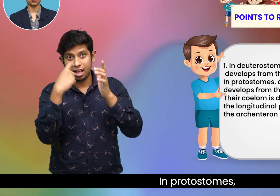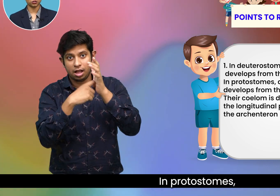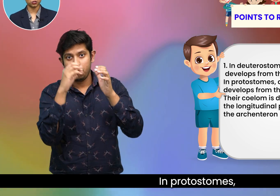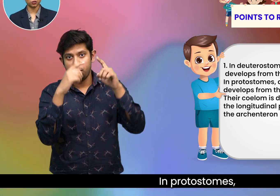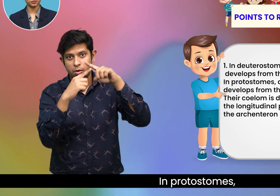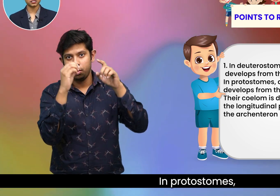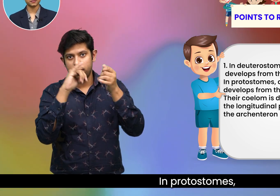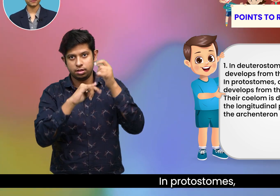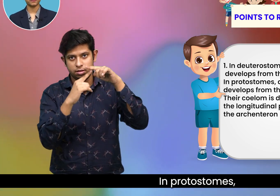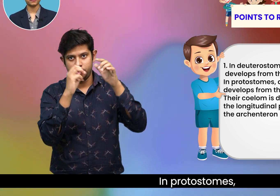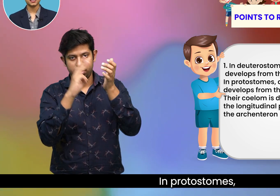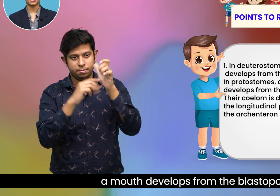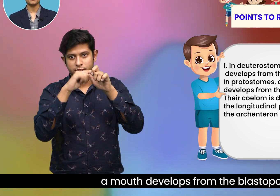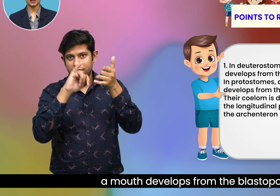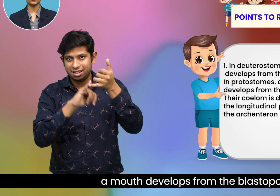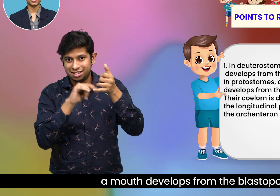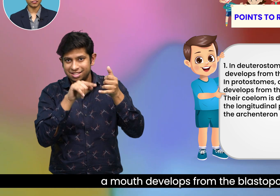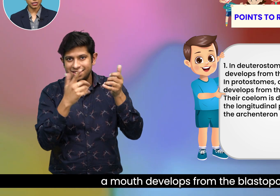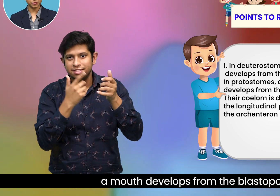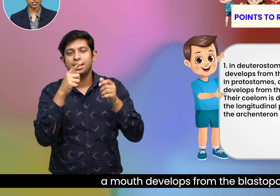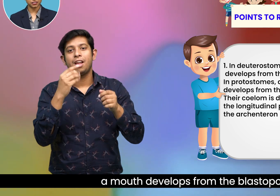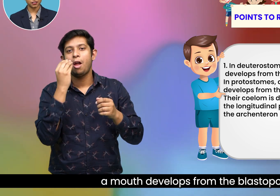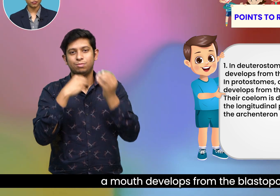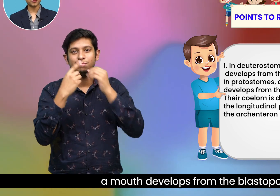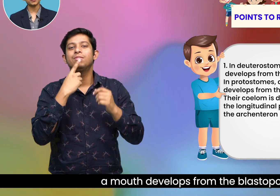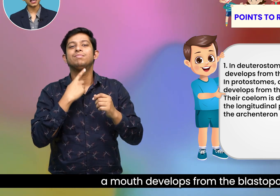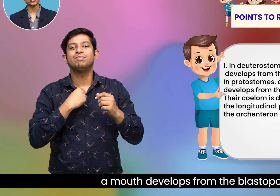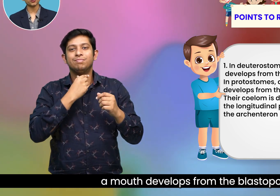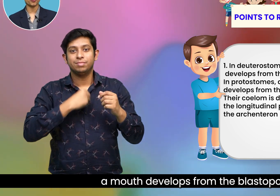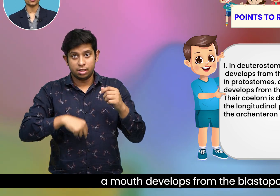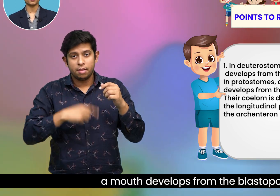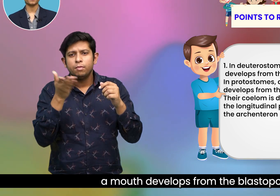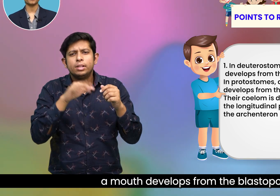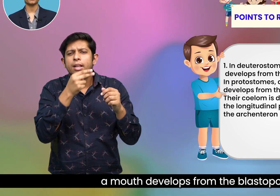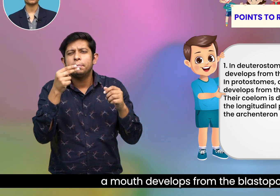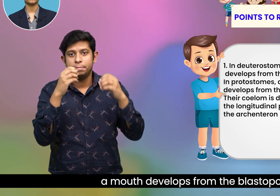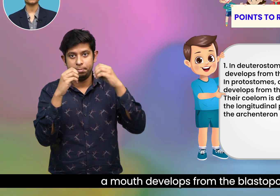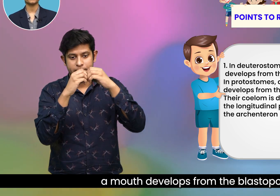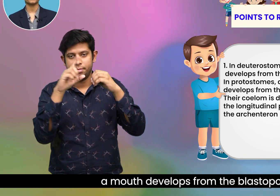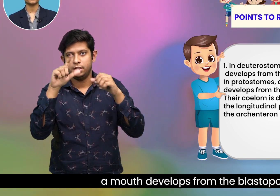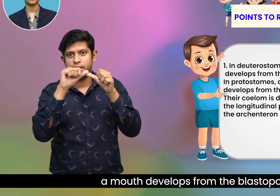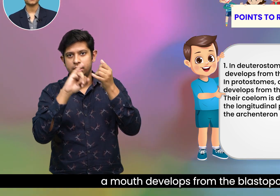In protostomes, a mouth develops from the blastopore.